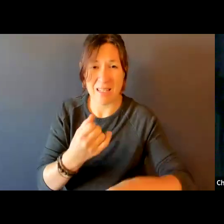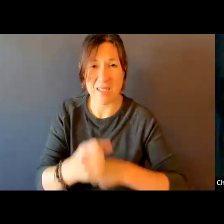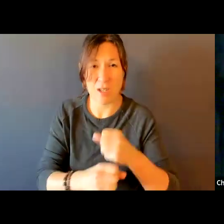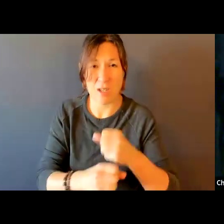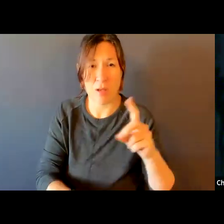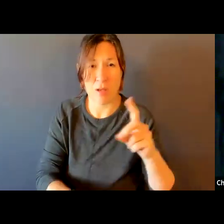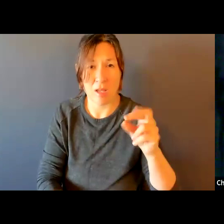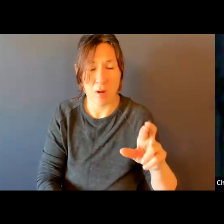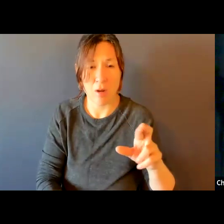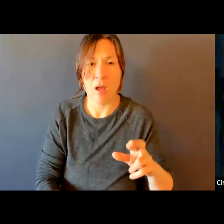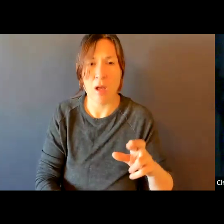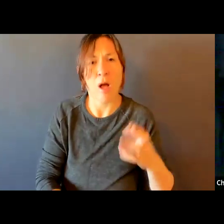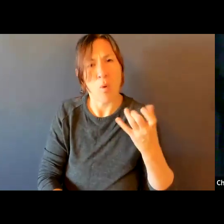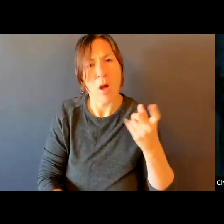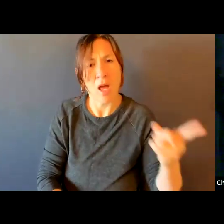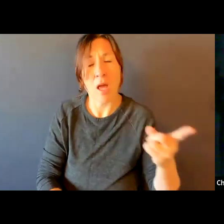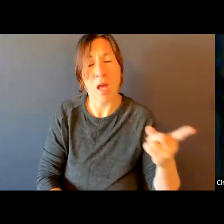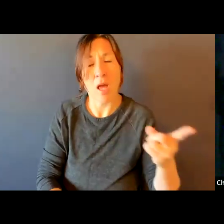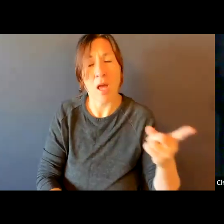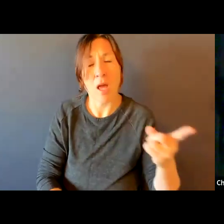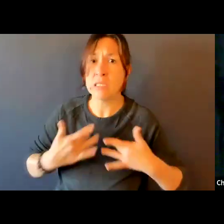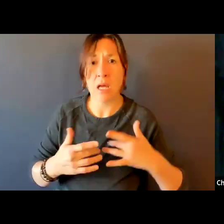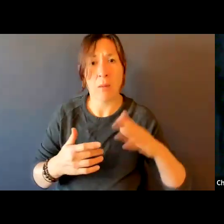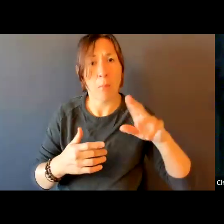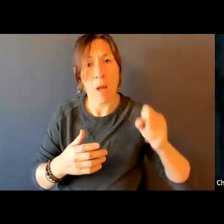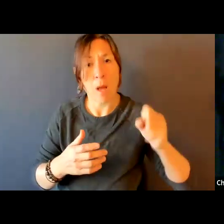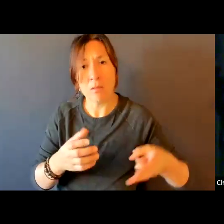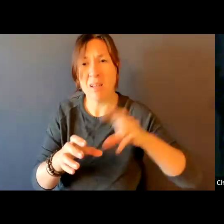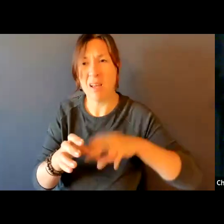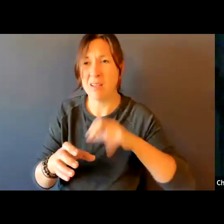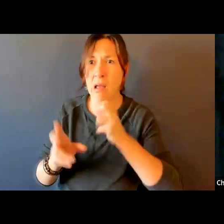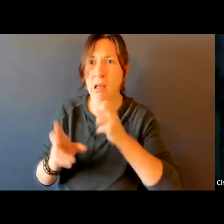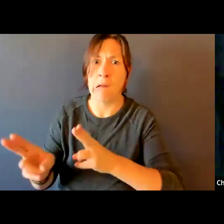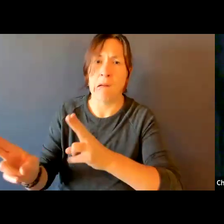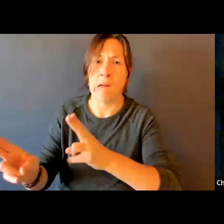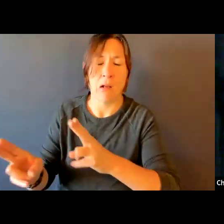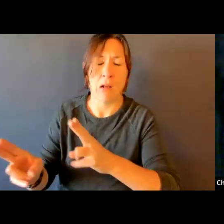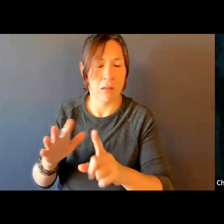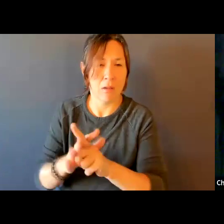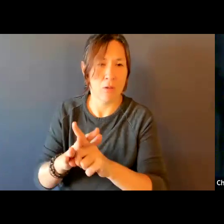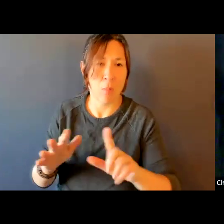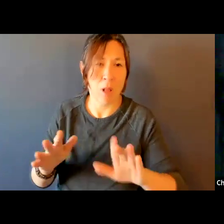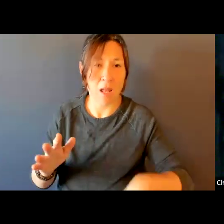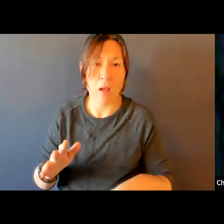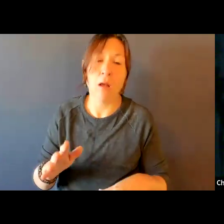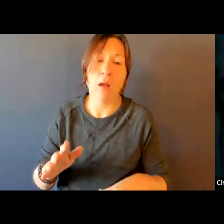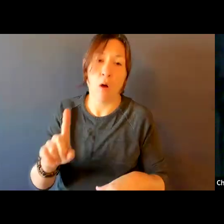him to share that joy of getting on the bus and not having to rush him to school. Oh, wait, it gets worse from